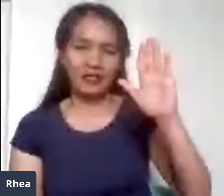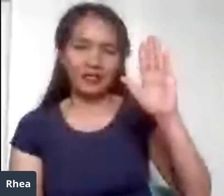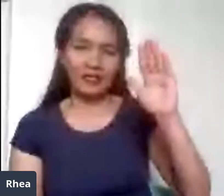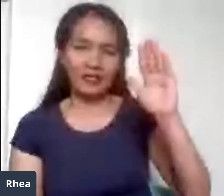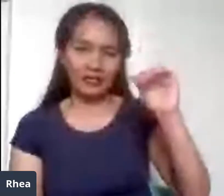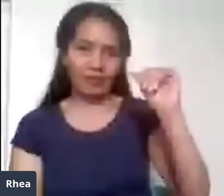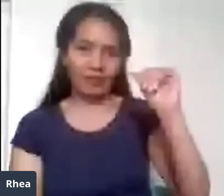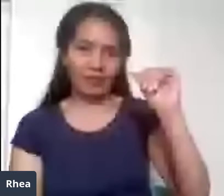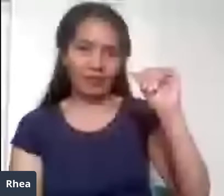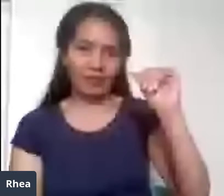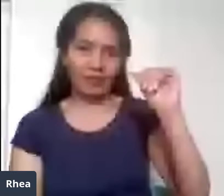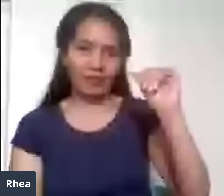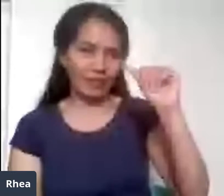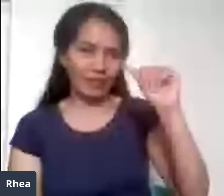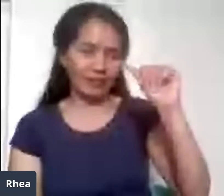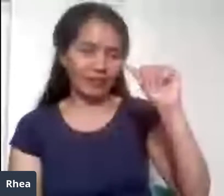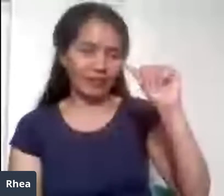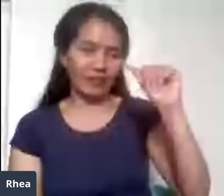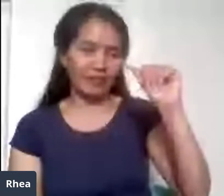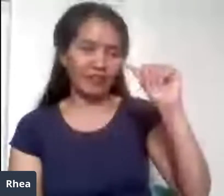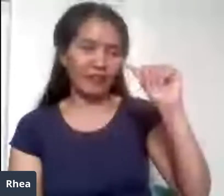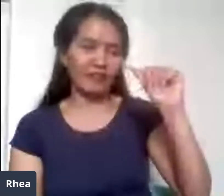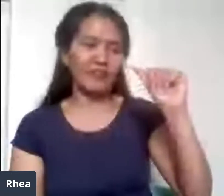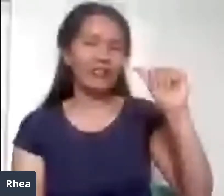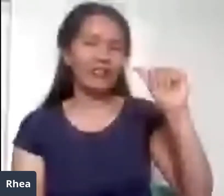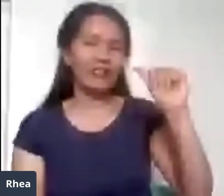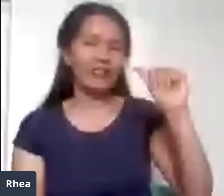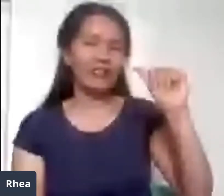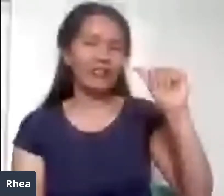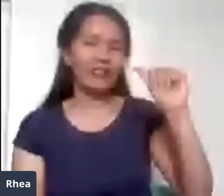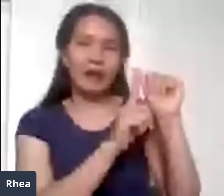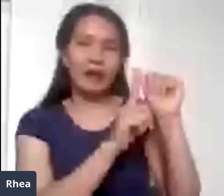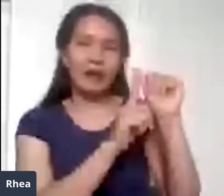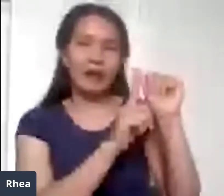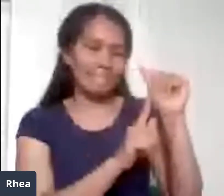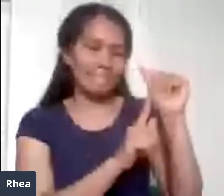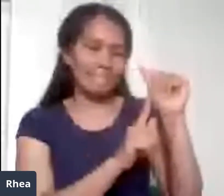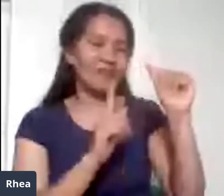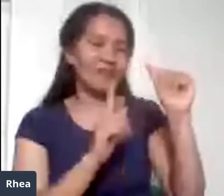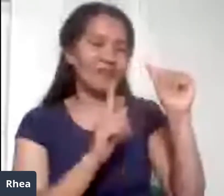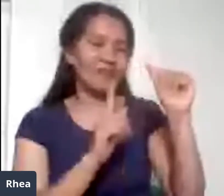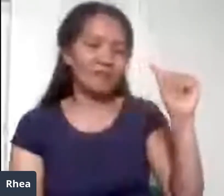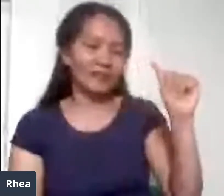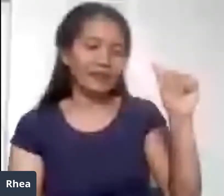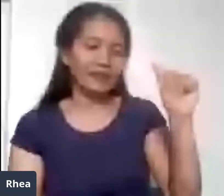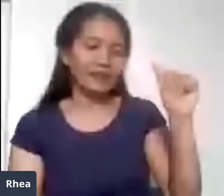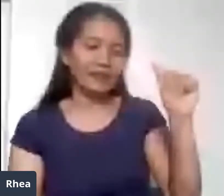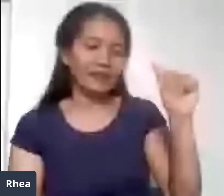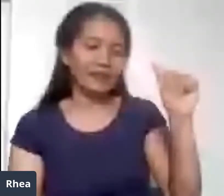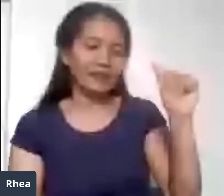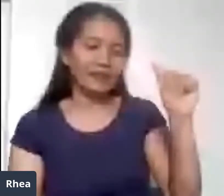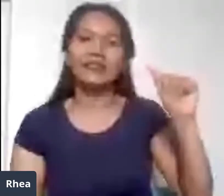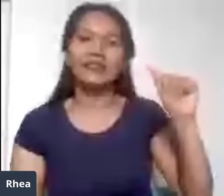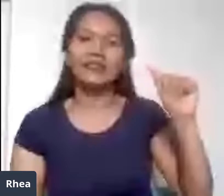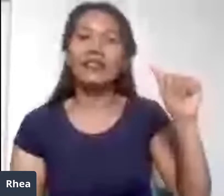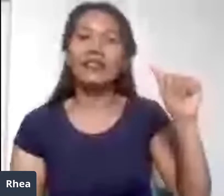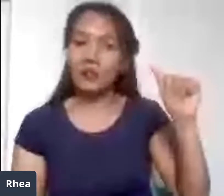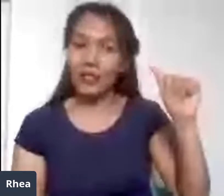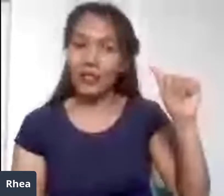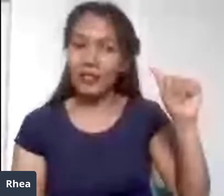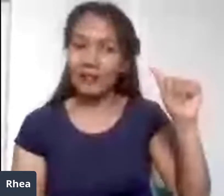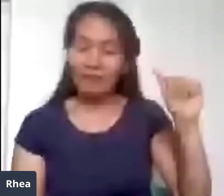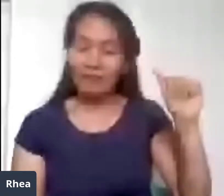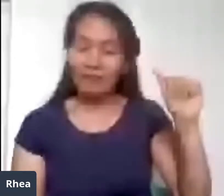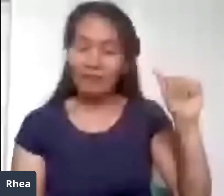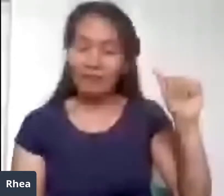matter. A. Close your fingers, but the thumb is in